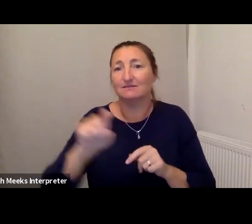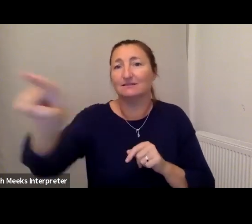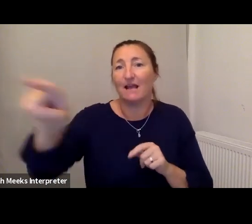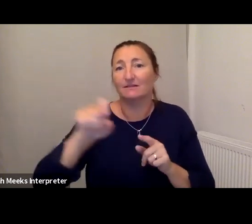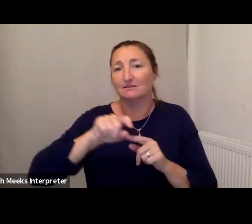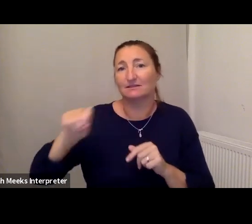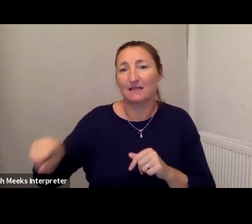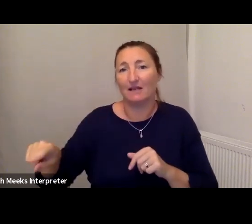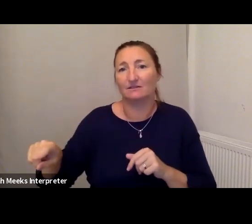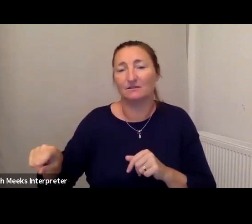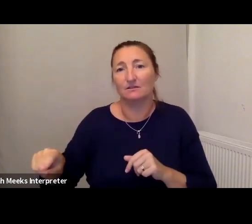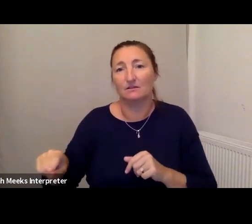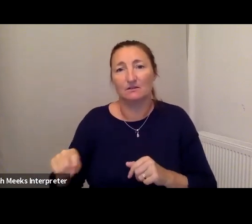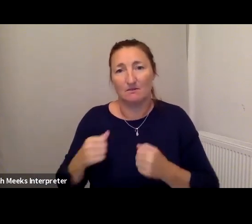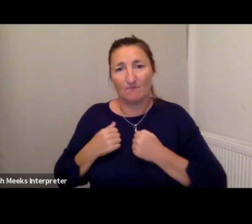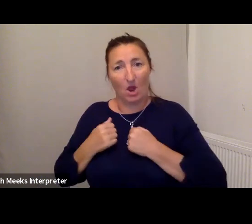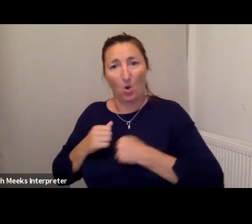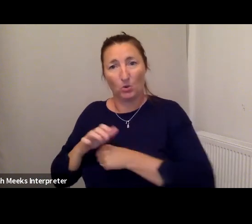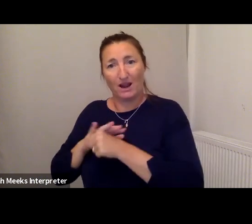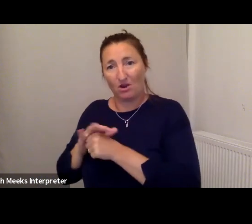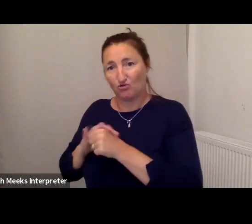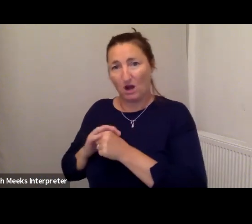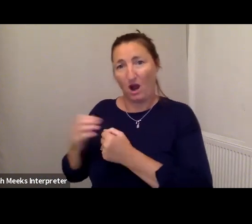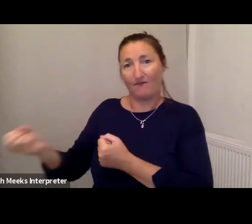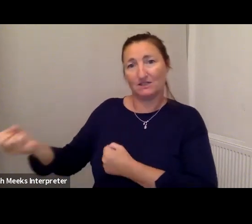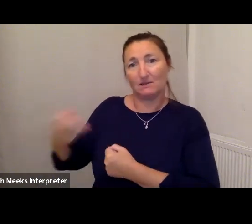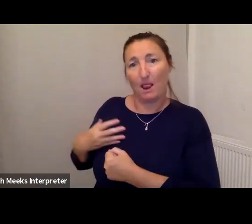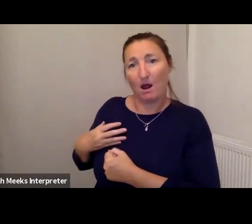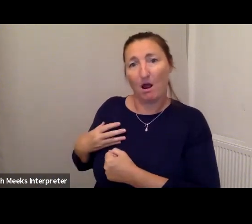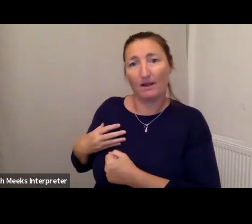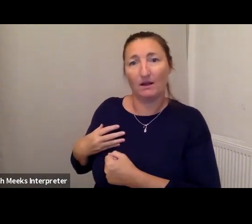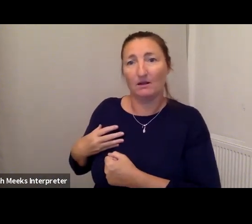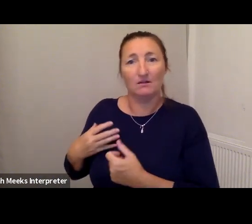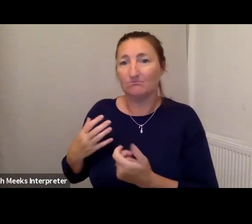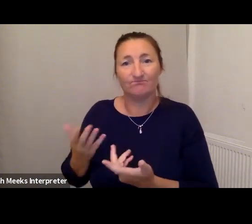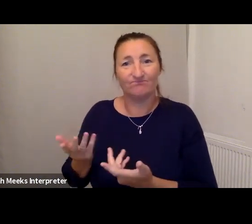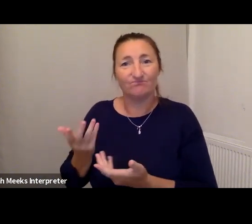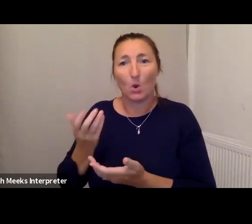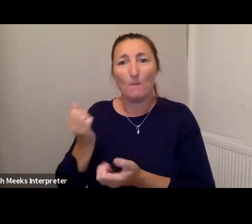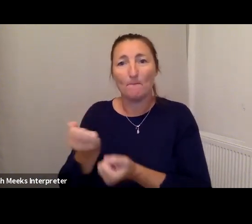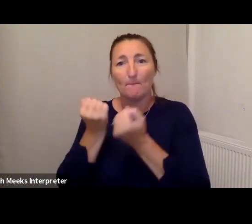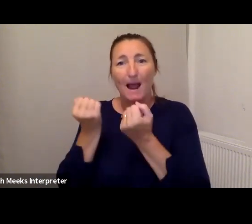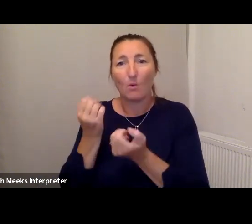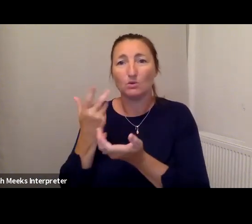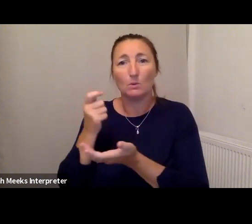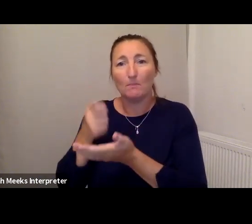are organizing their own supply, which means that there's not really any buying power. There's no efficiency in